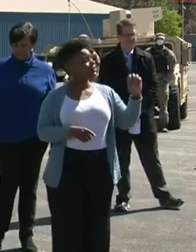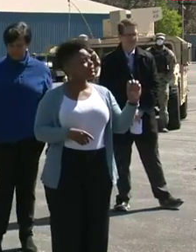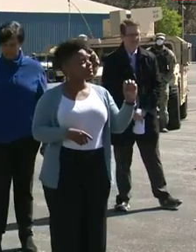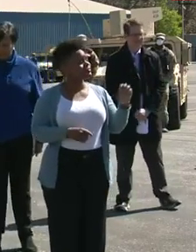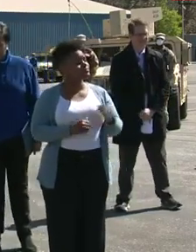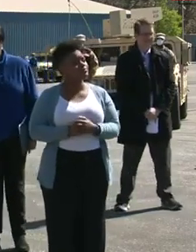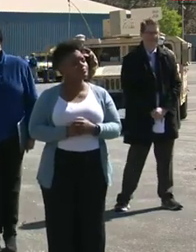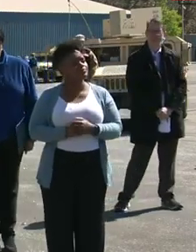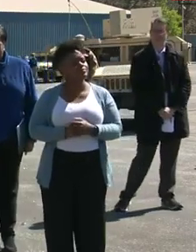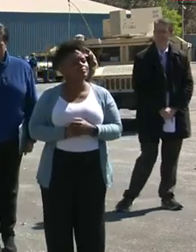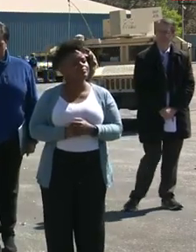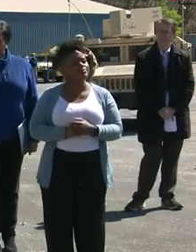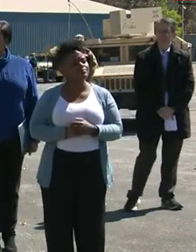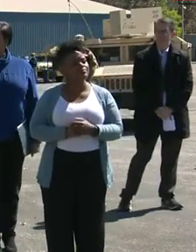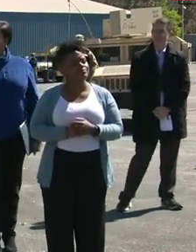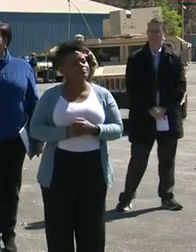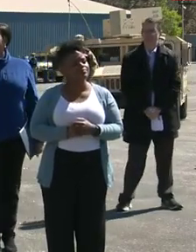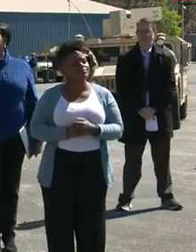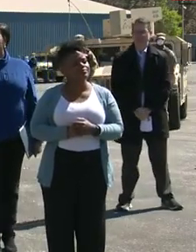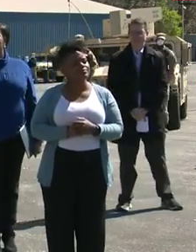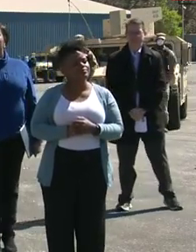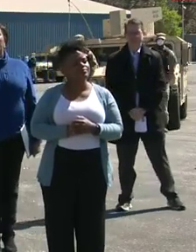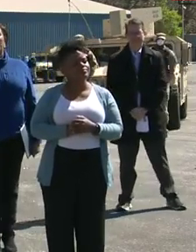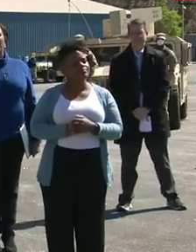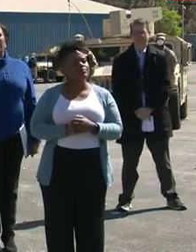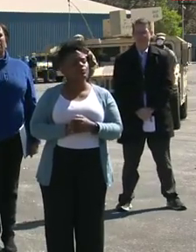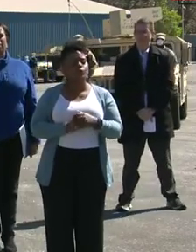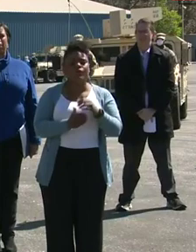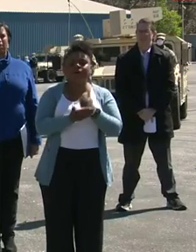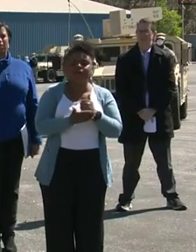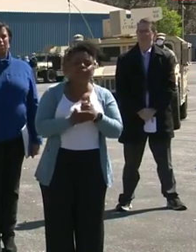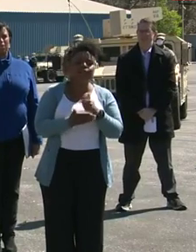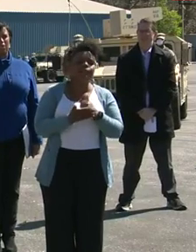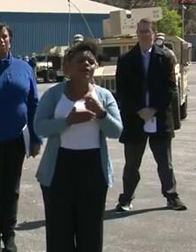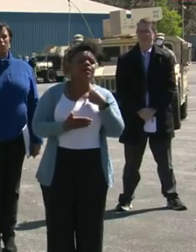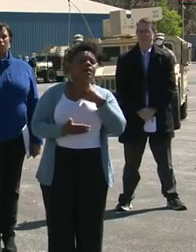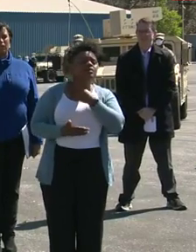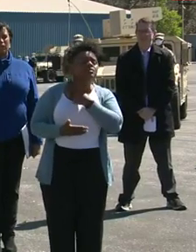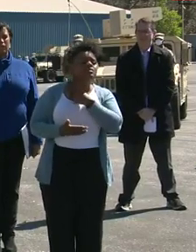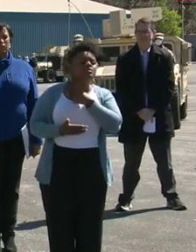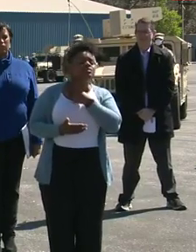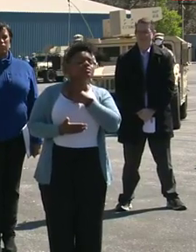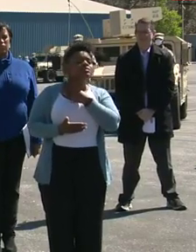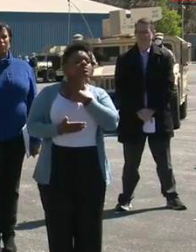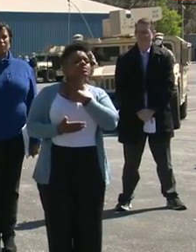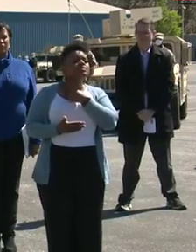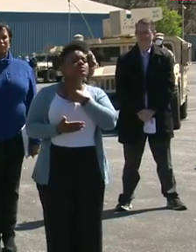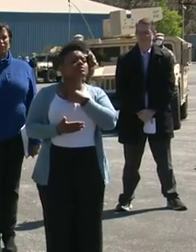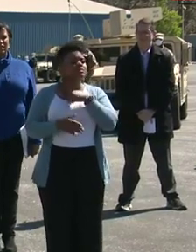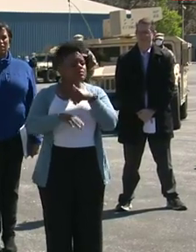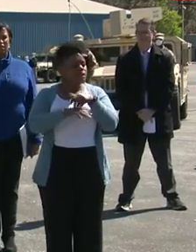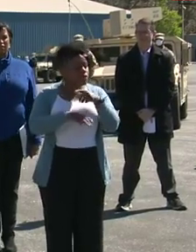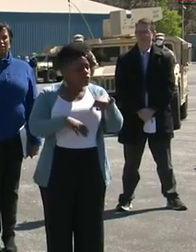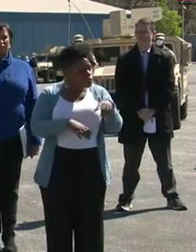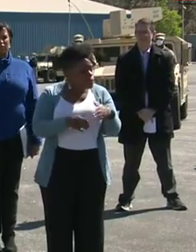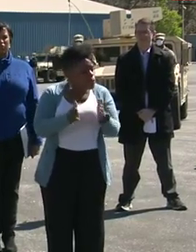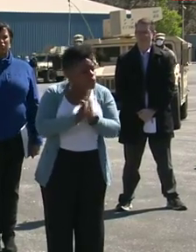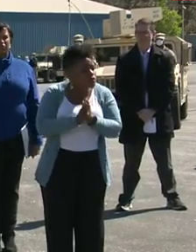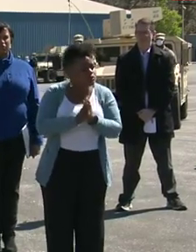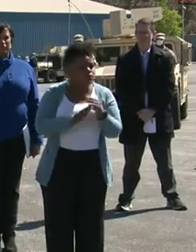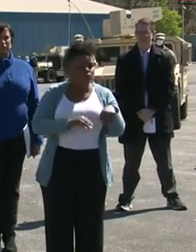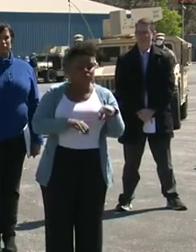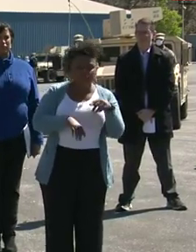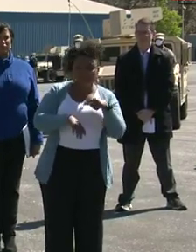supplies to assist us in being able to draw down on those requests in a more timely manner. We have